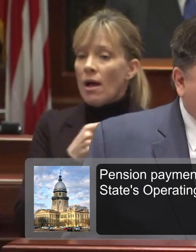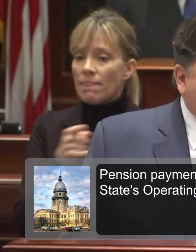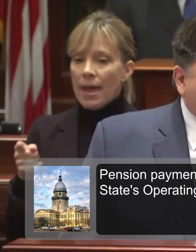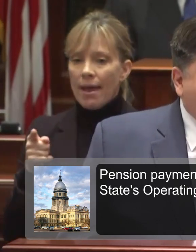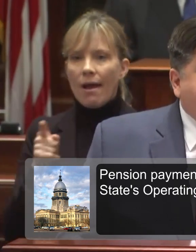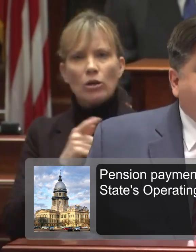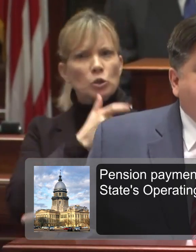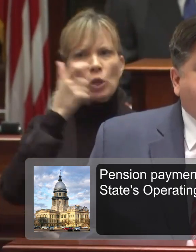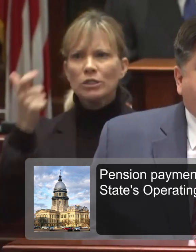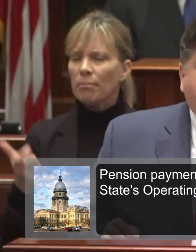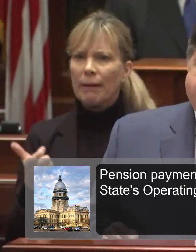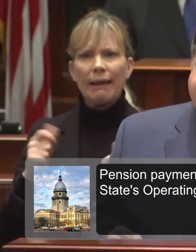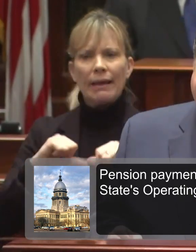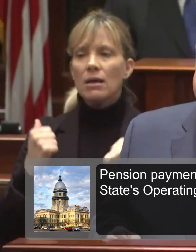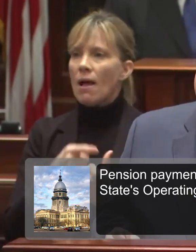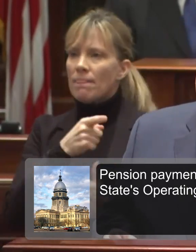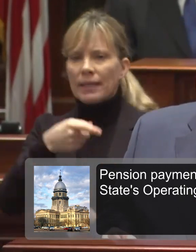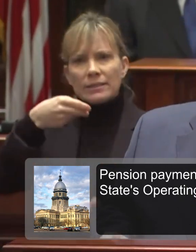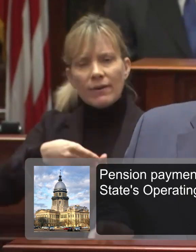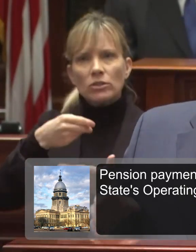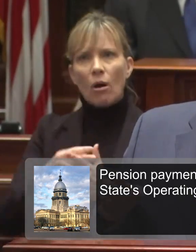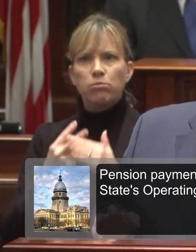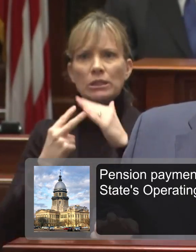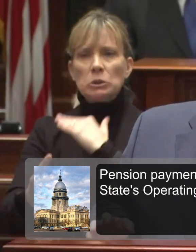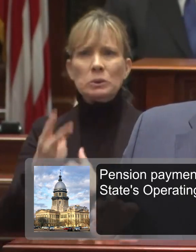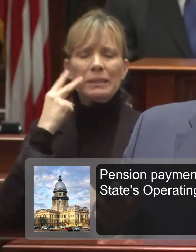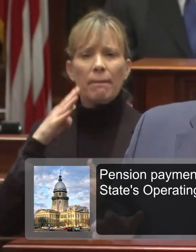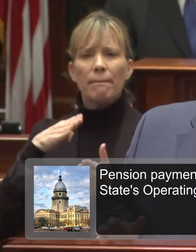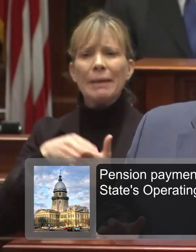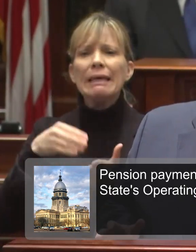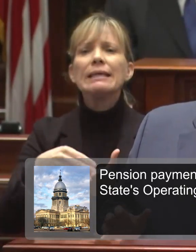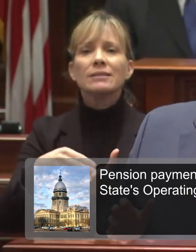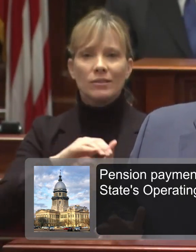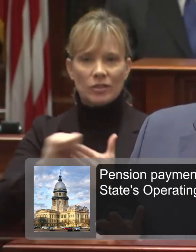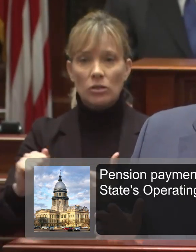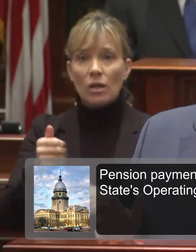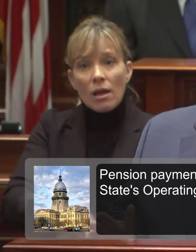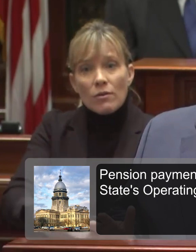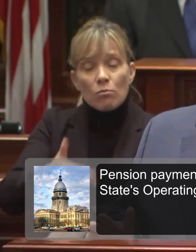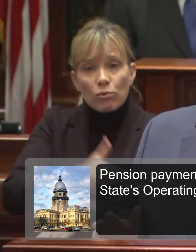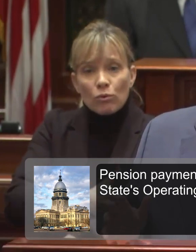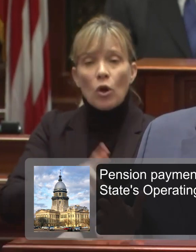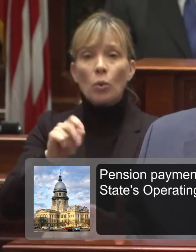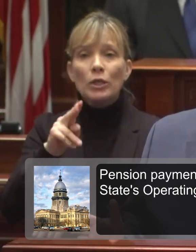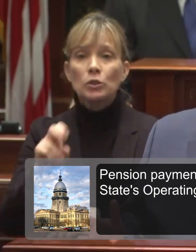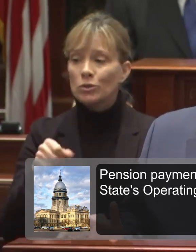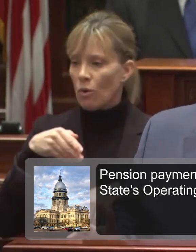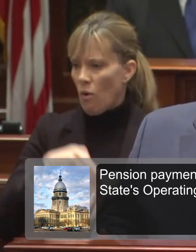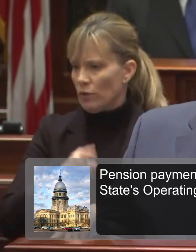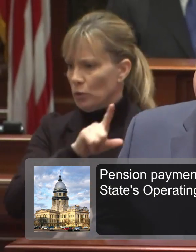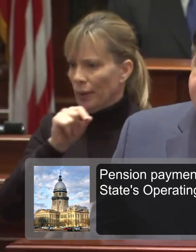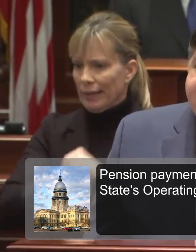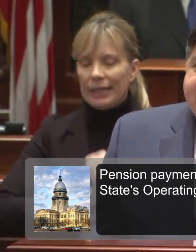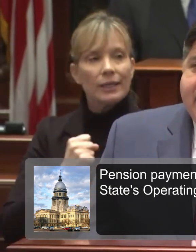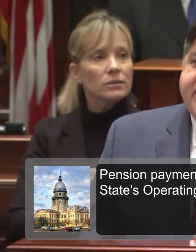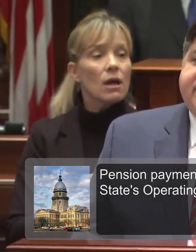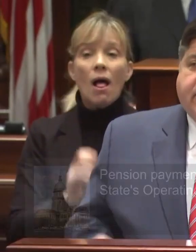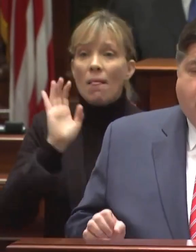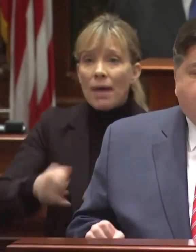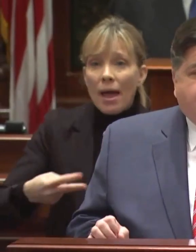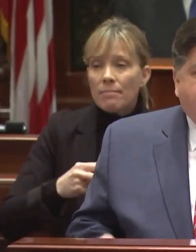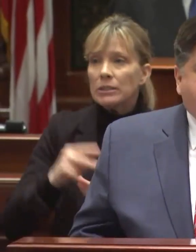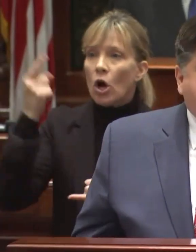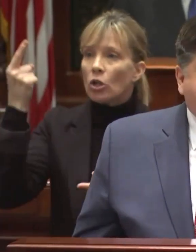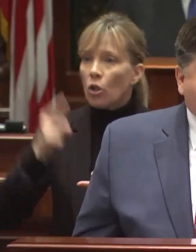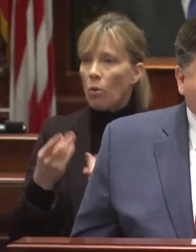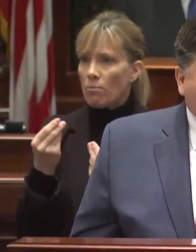collective size, these funds are projected to see billions of dollars of improved returns over the next 20 years. That means